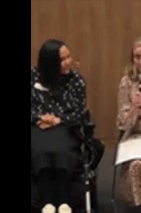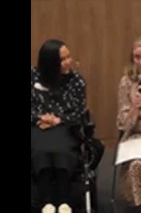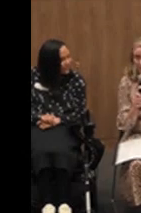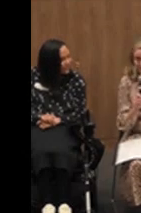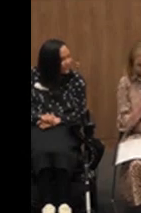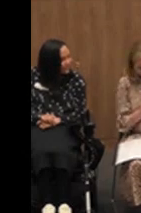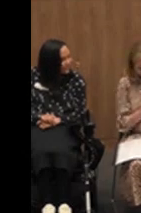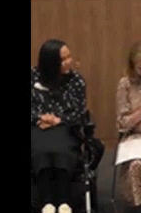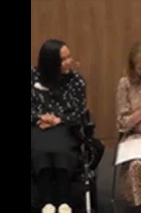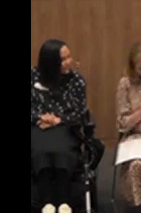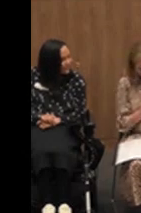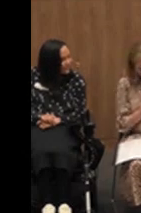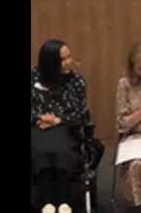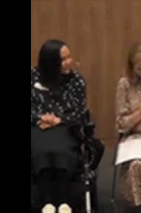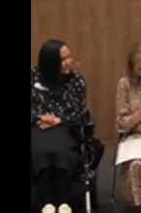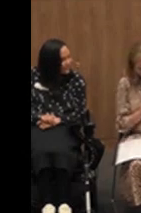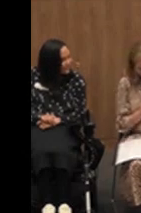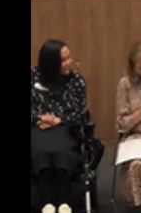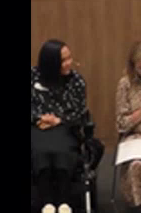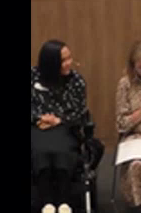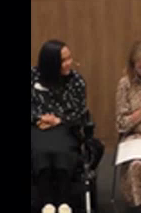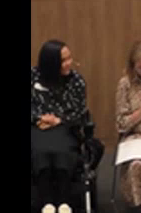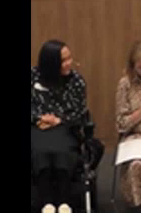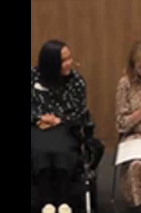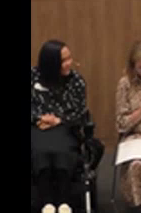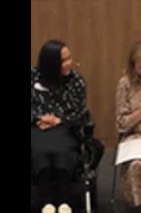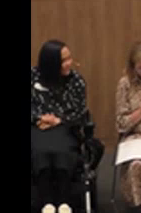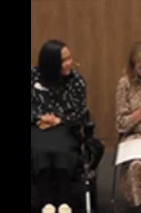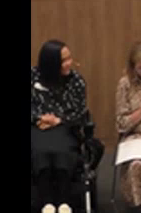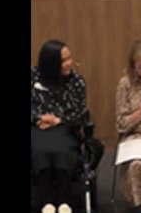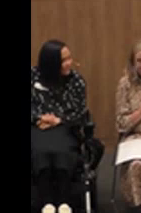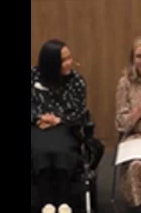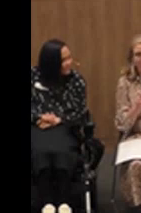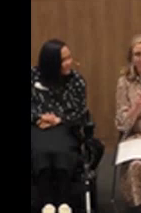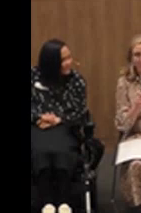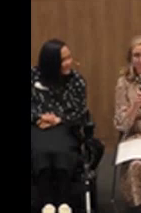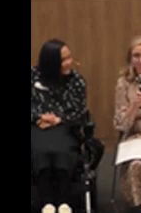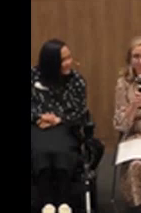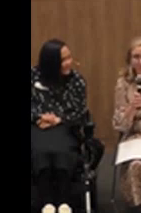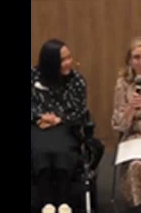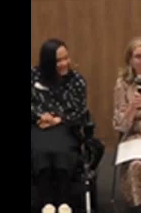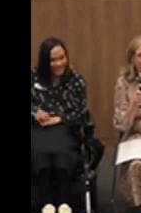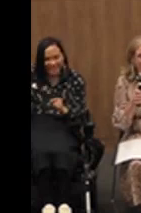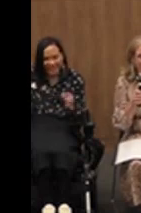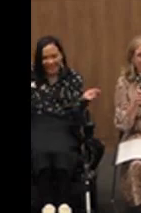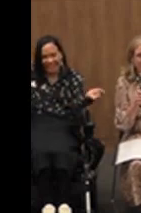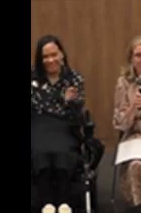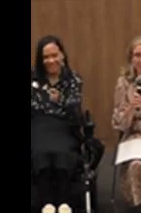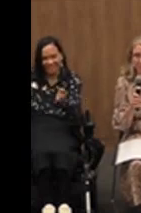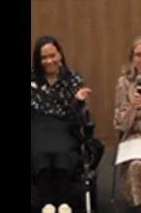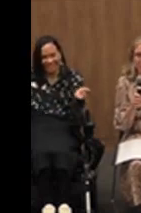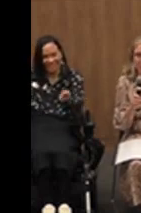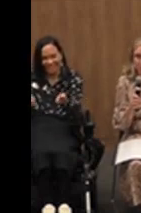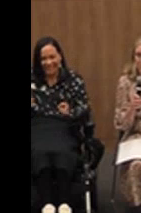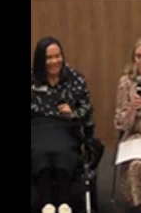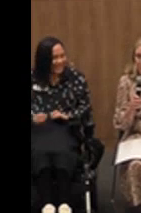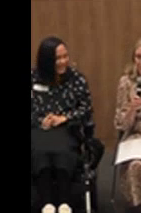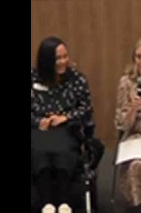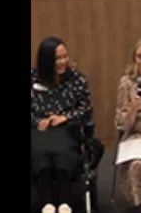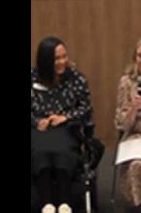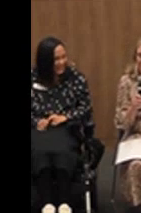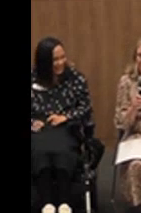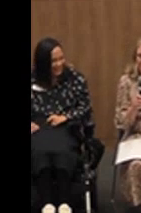But before you exit, we've got one last request. We did this last year. We're wondering if everyone can move into the centre and we'll have a